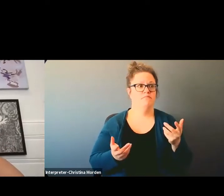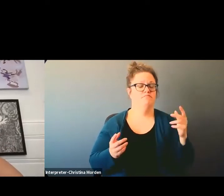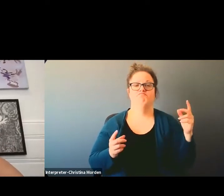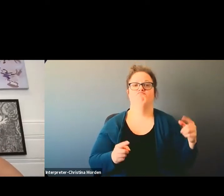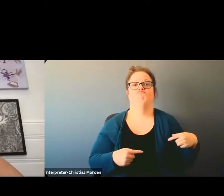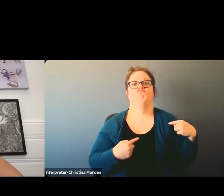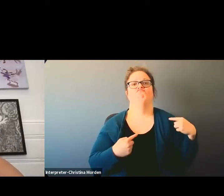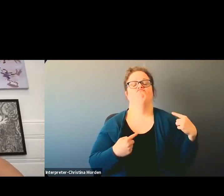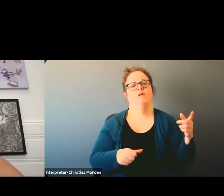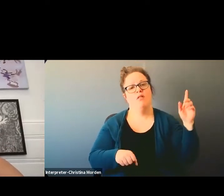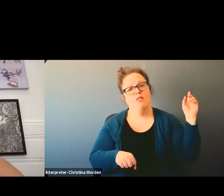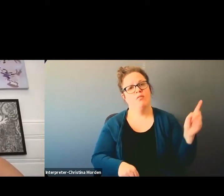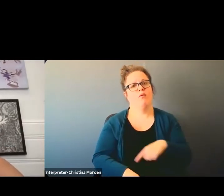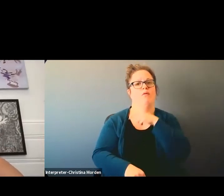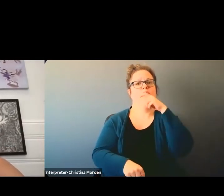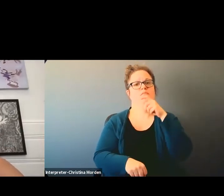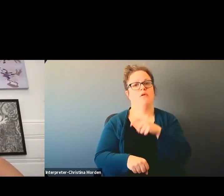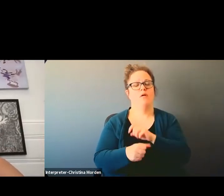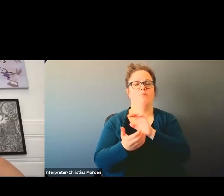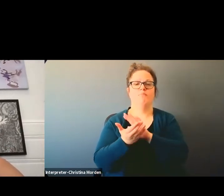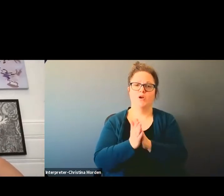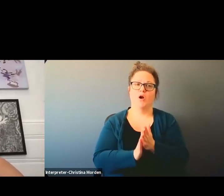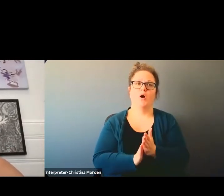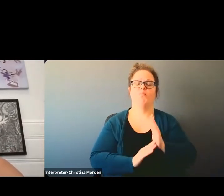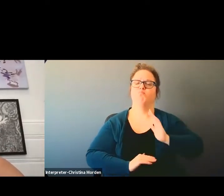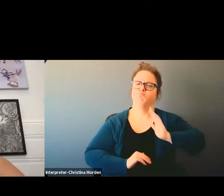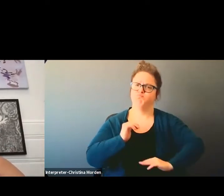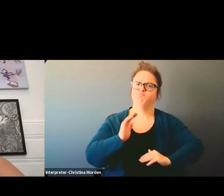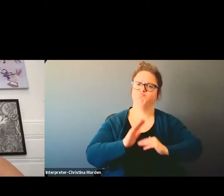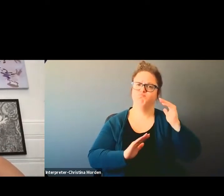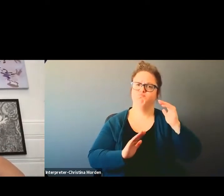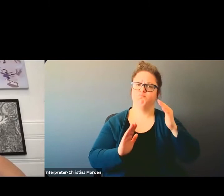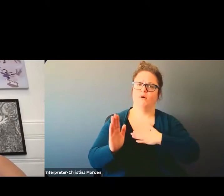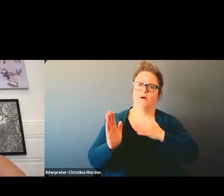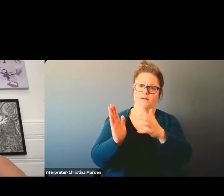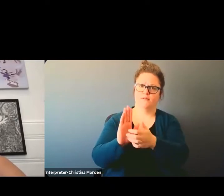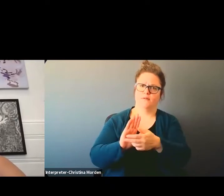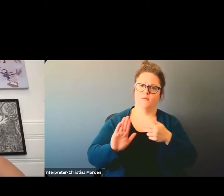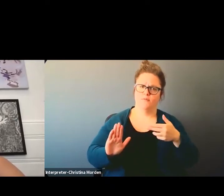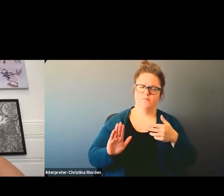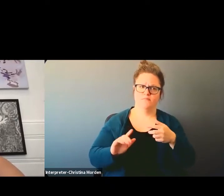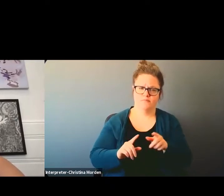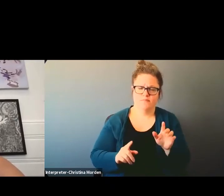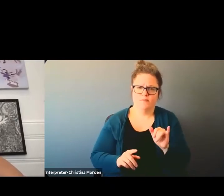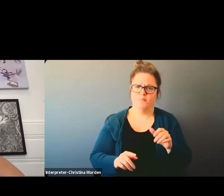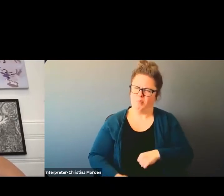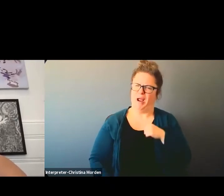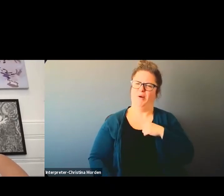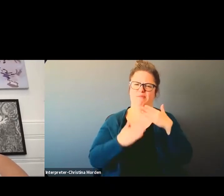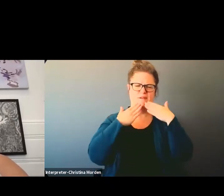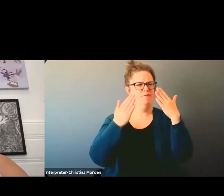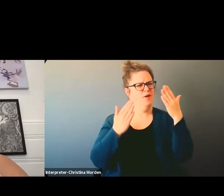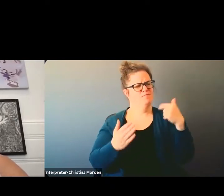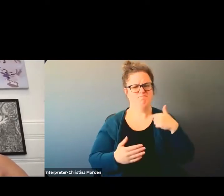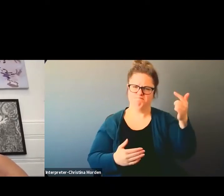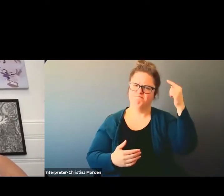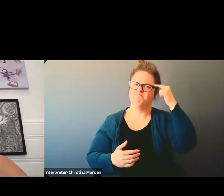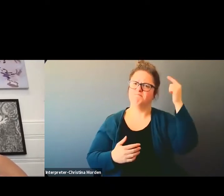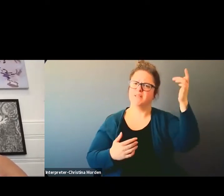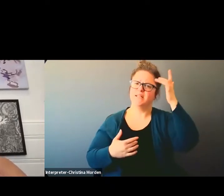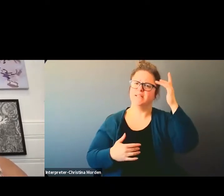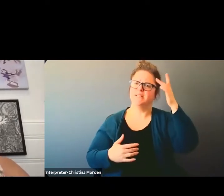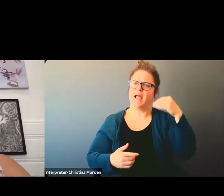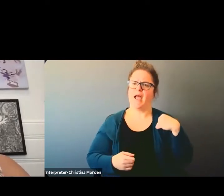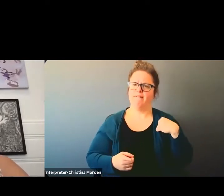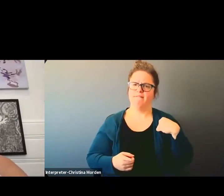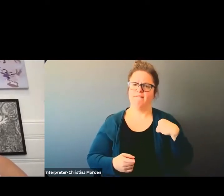be comfortable with my diagnosis, but to be proud and actually thankful that I have mental illness. While there are, of